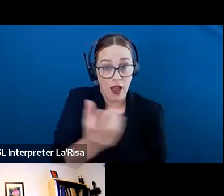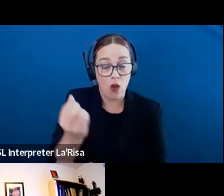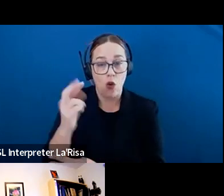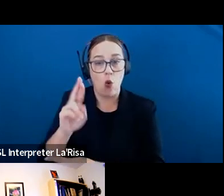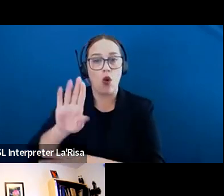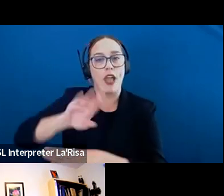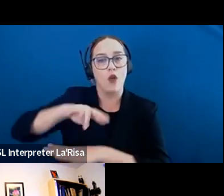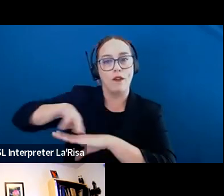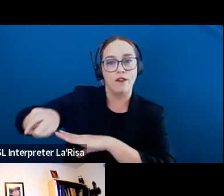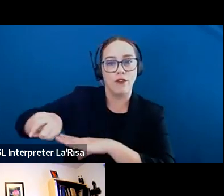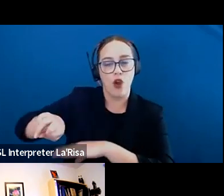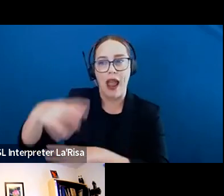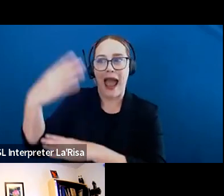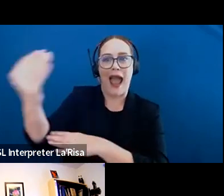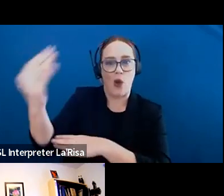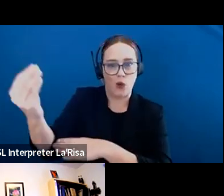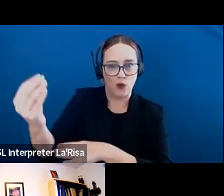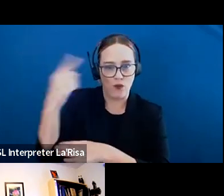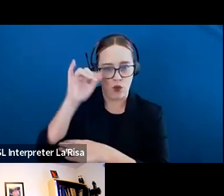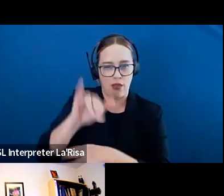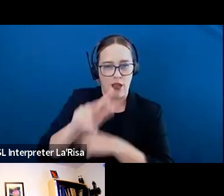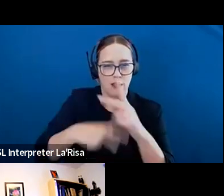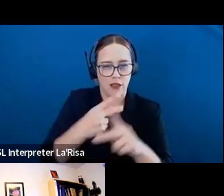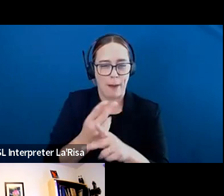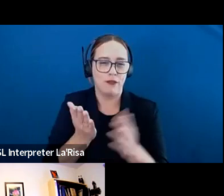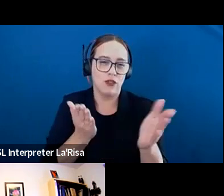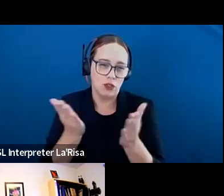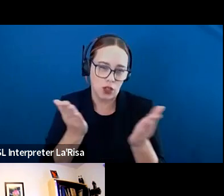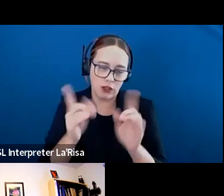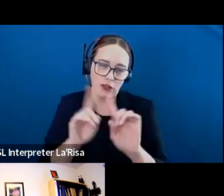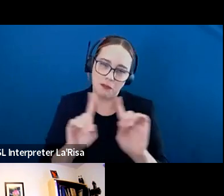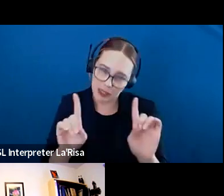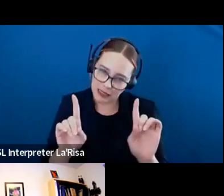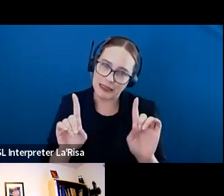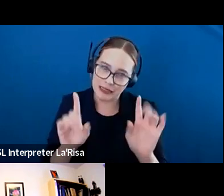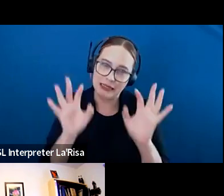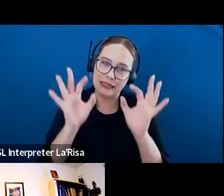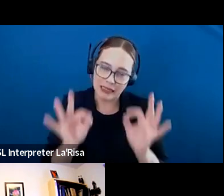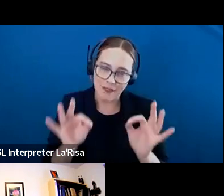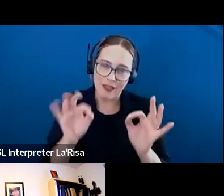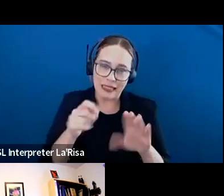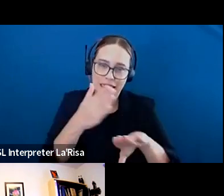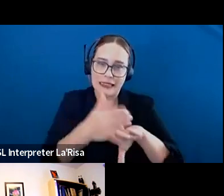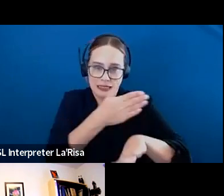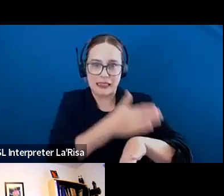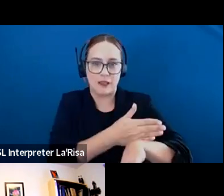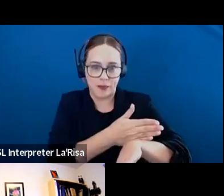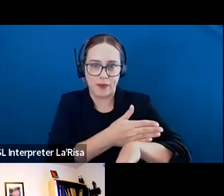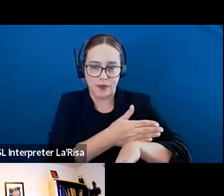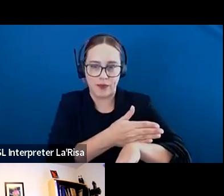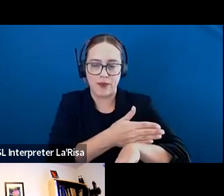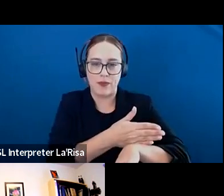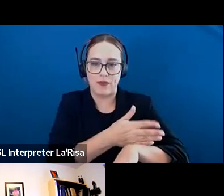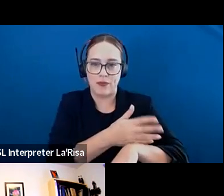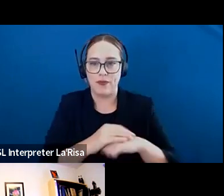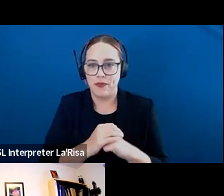referring consumers out for those services. But there's definitely some room for improvement there,